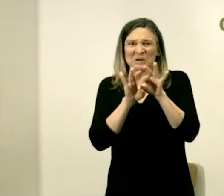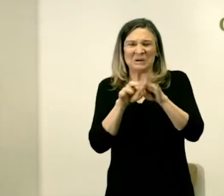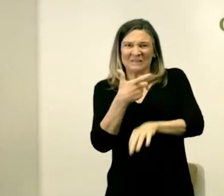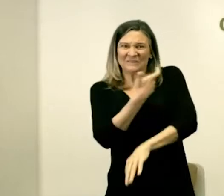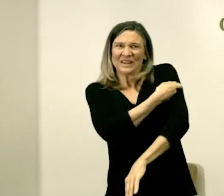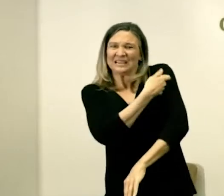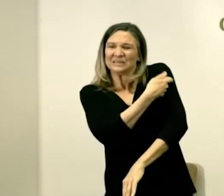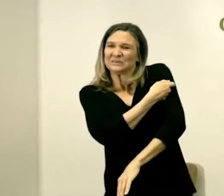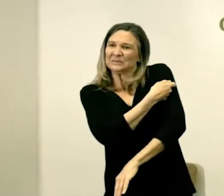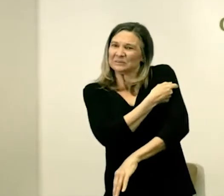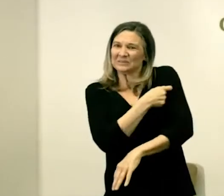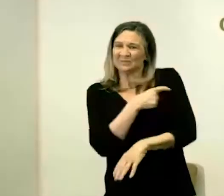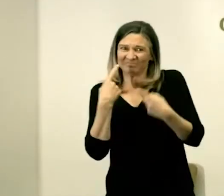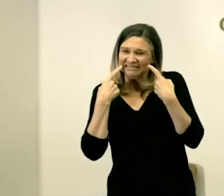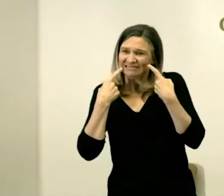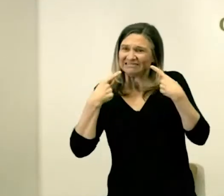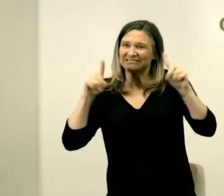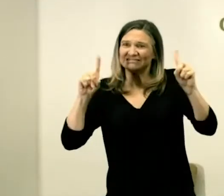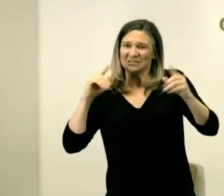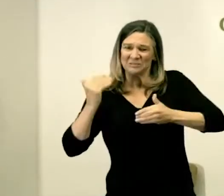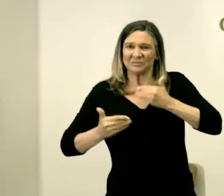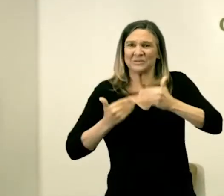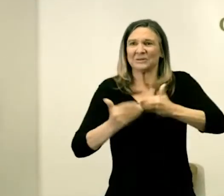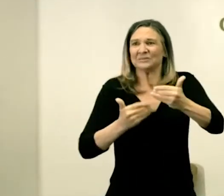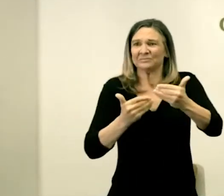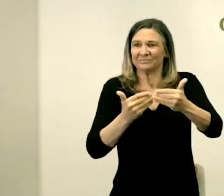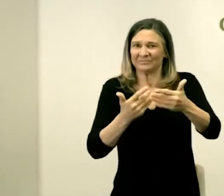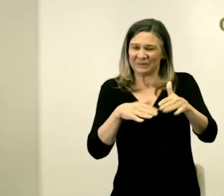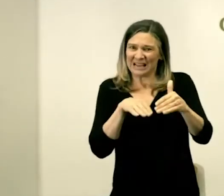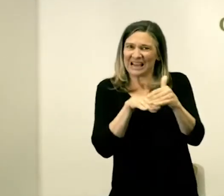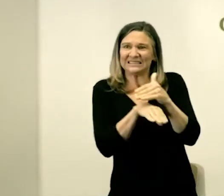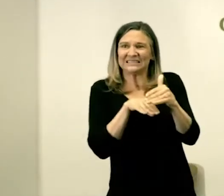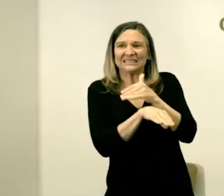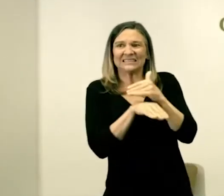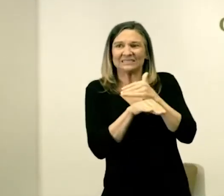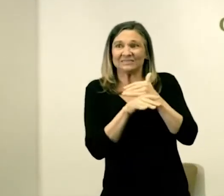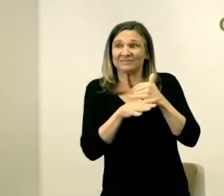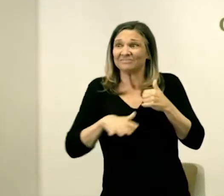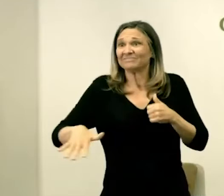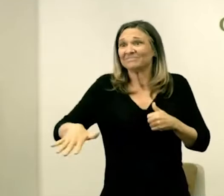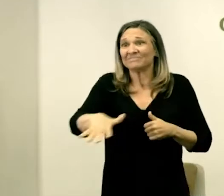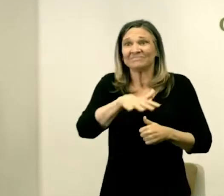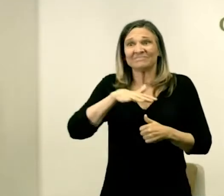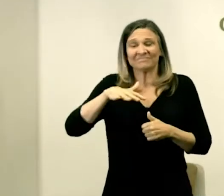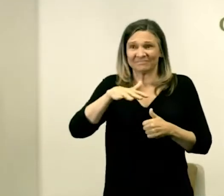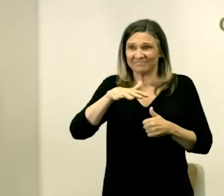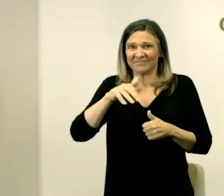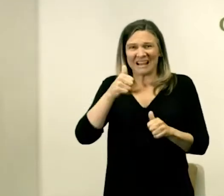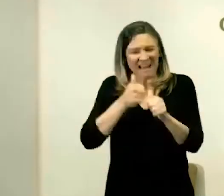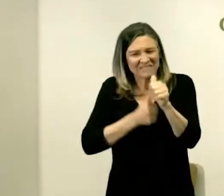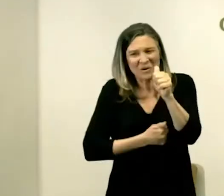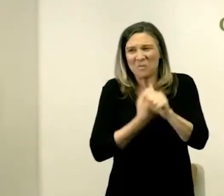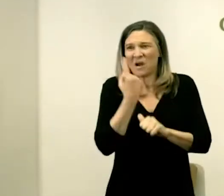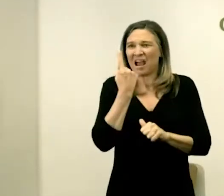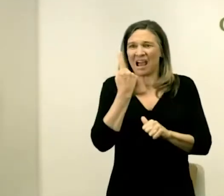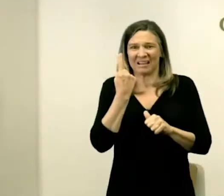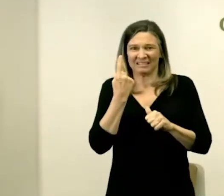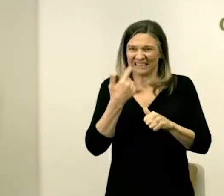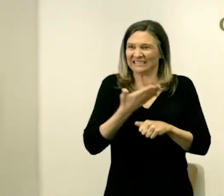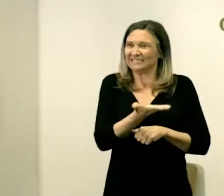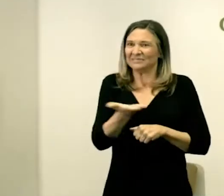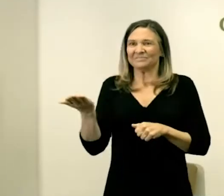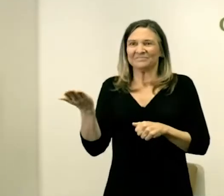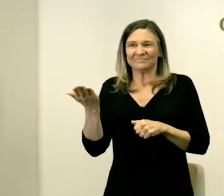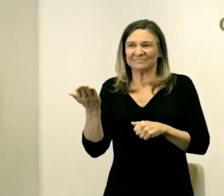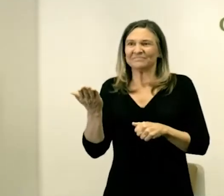efficiently rolled out and made accessible to every member of every household where they are eligible. That